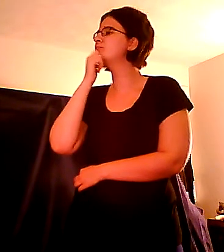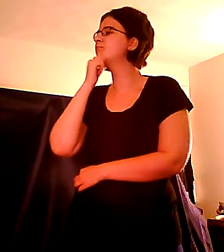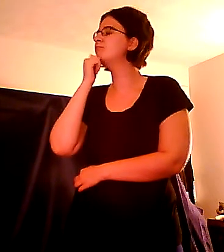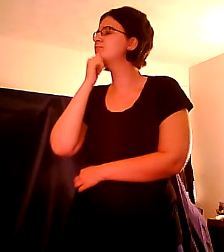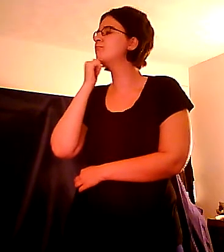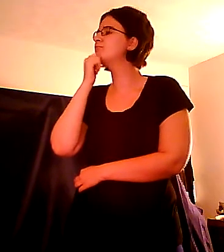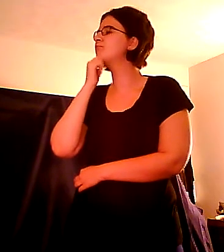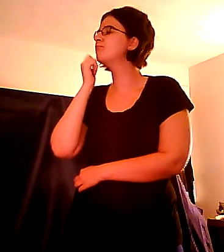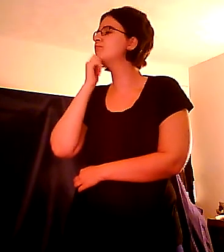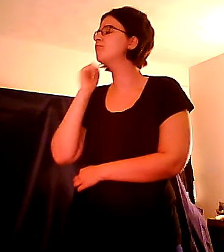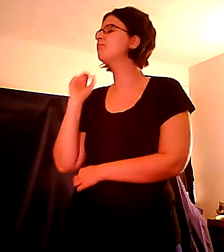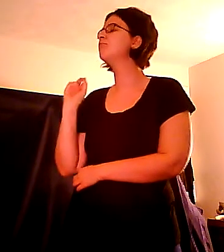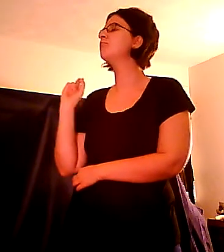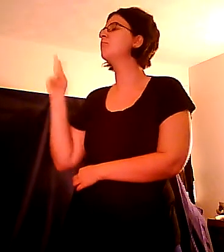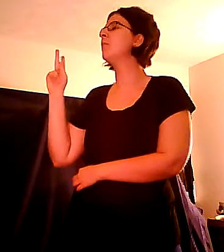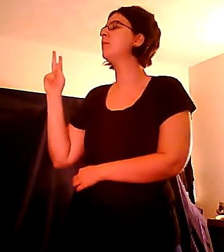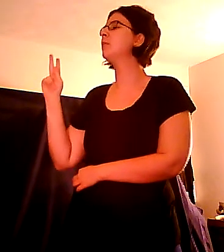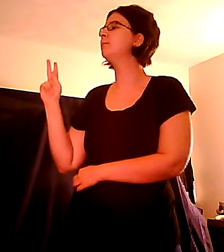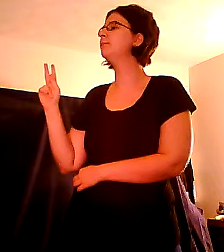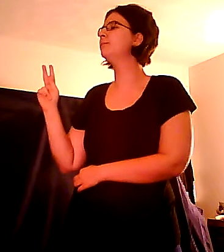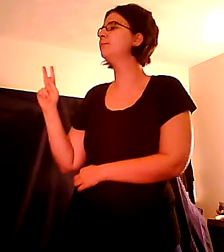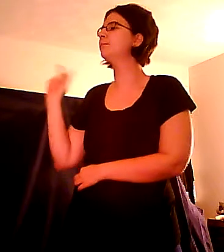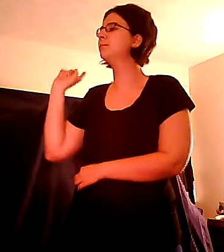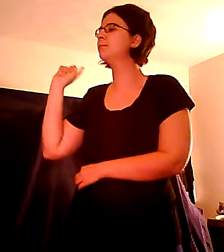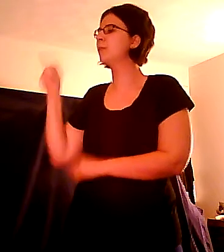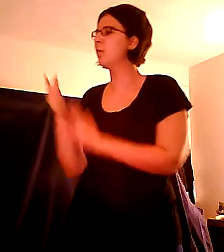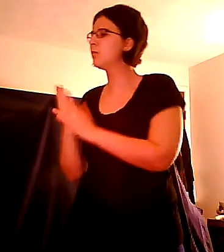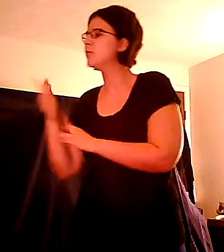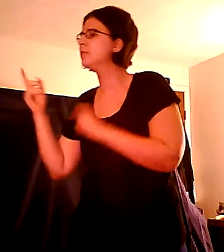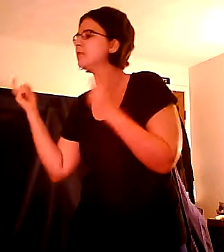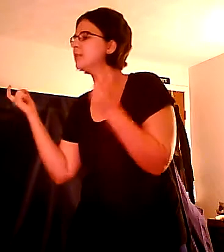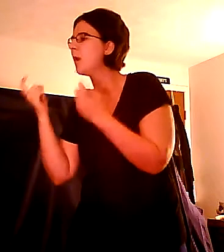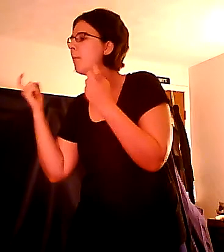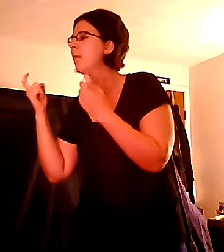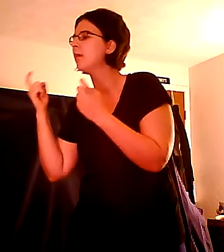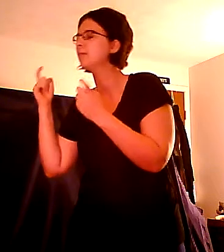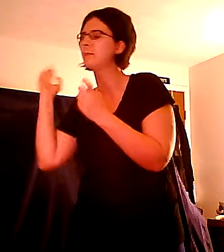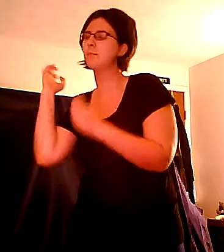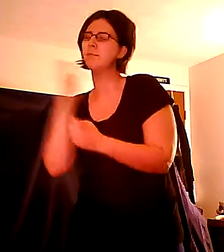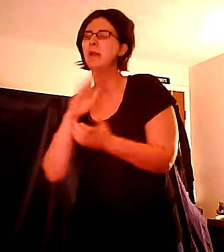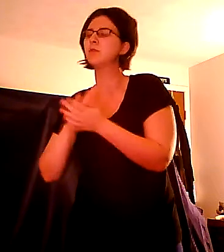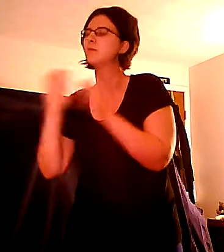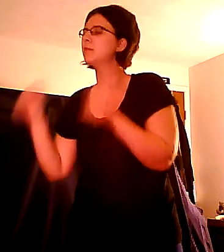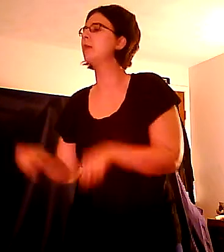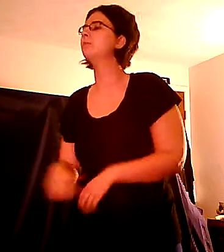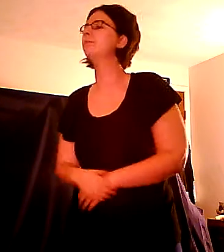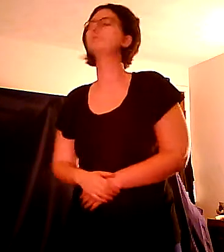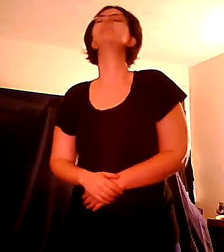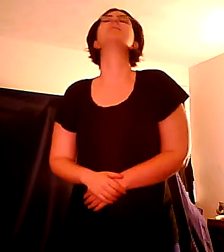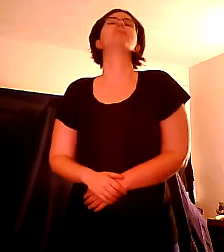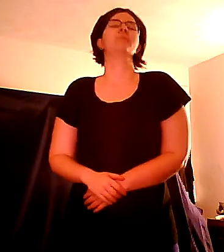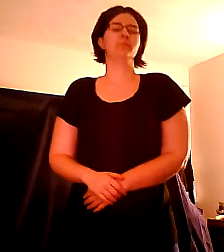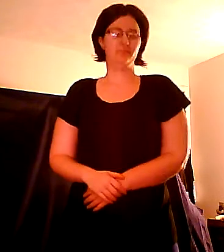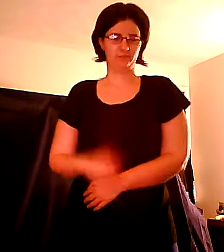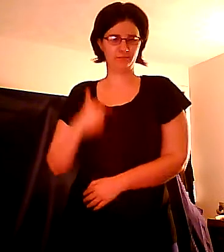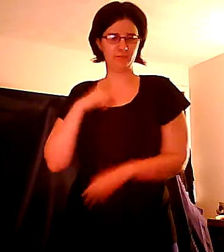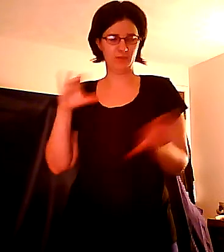and danced, we walked out to the courtyard. And there were a bunch of people waiting. They were all in a circle. And as we danced